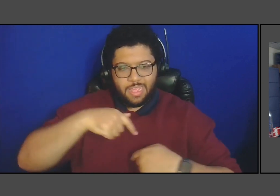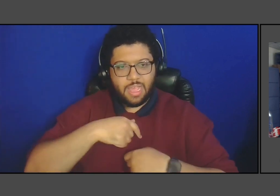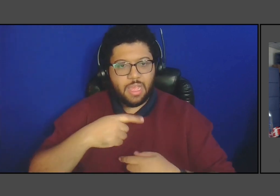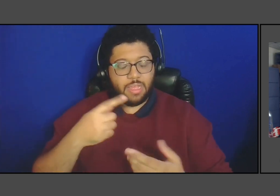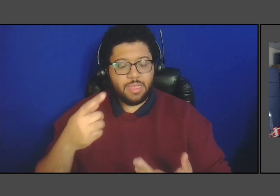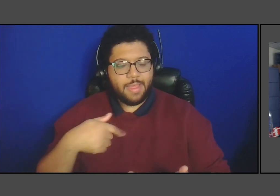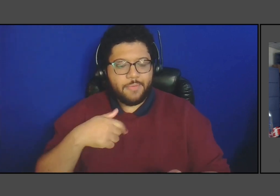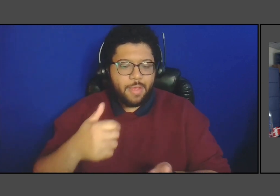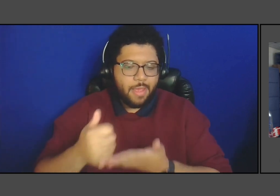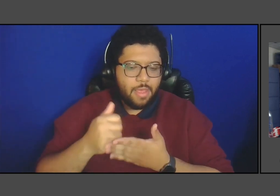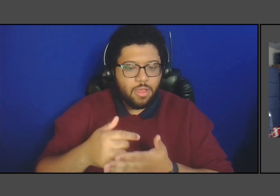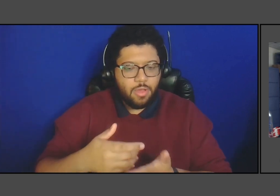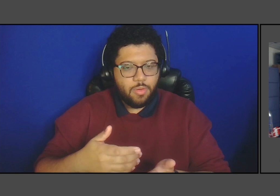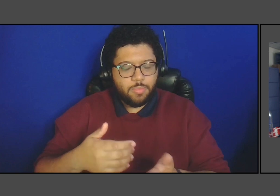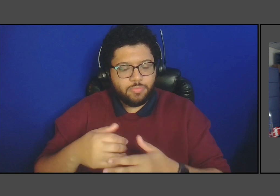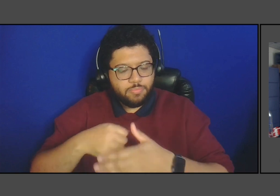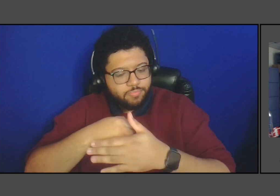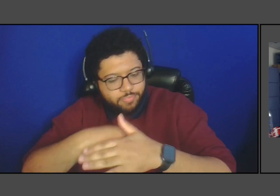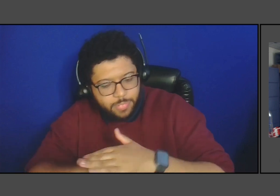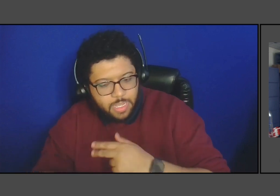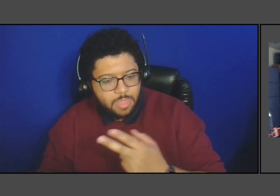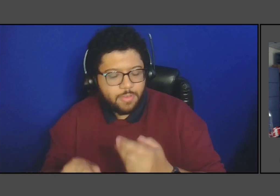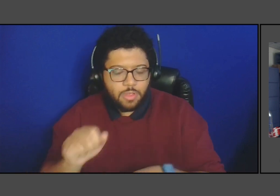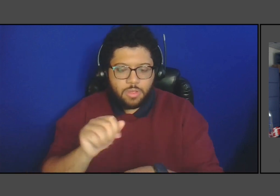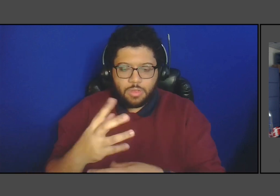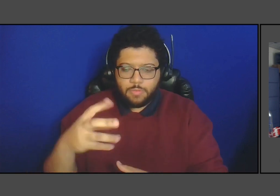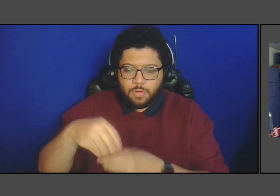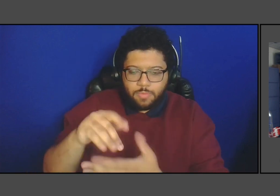as a writer, that ability to